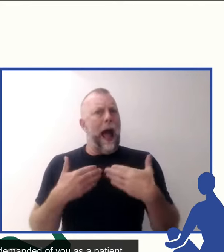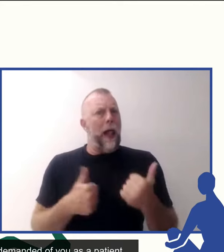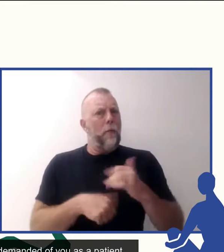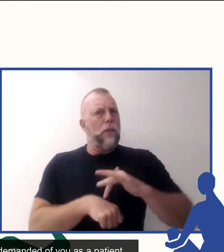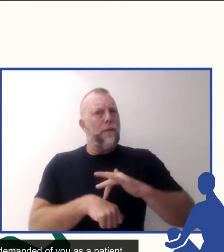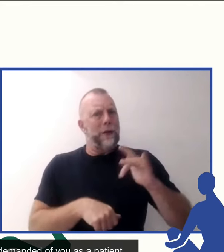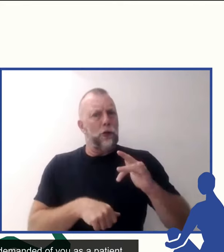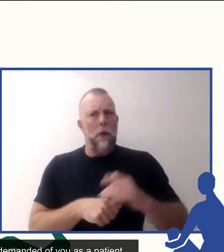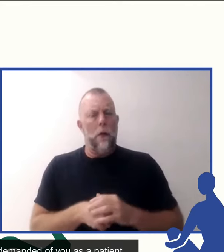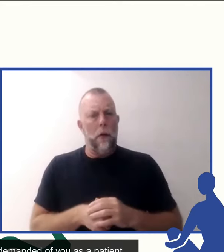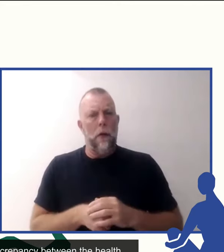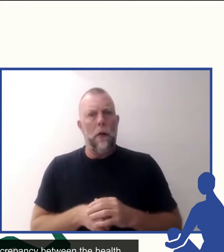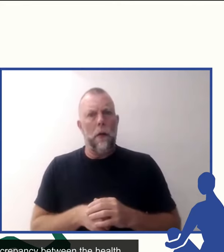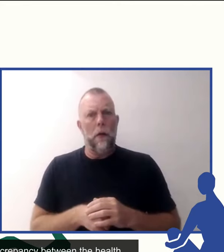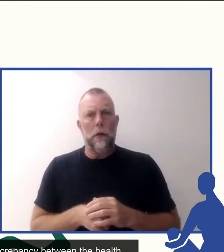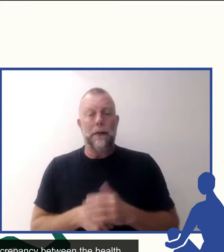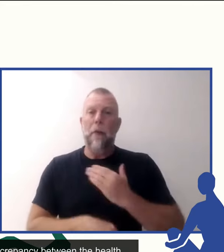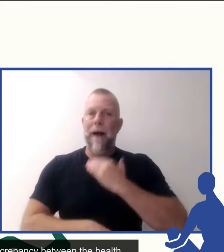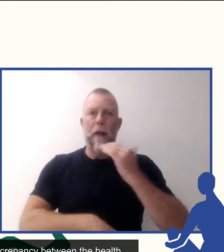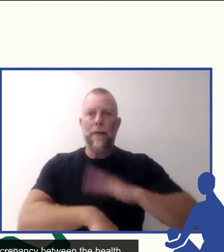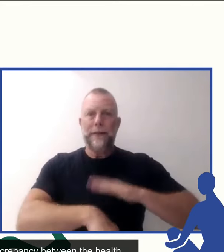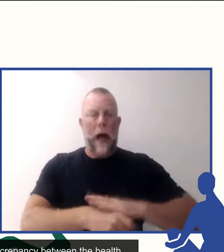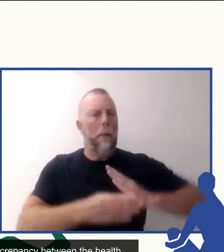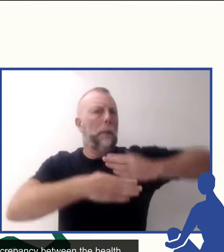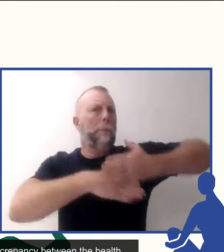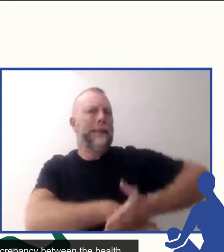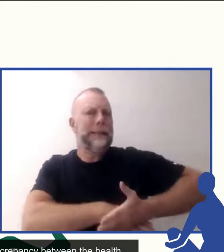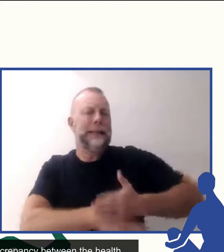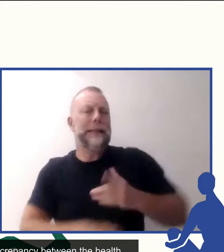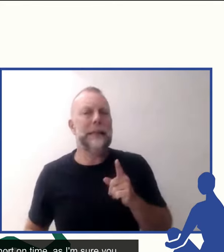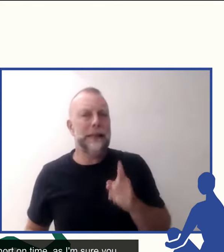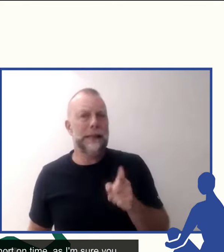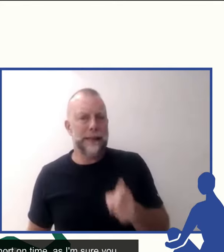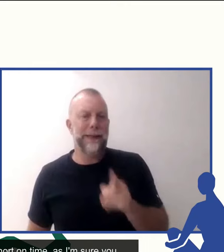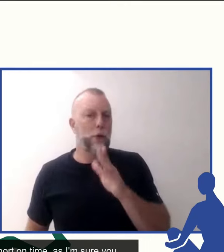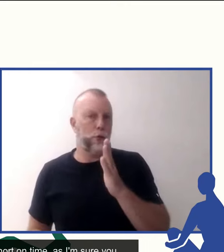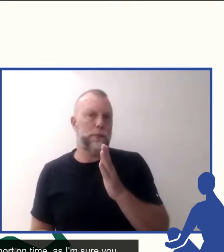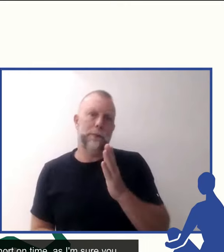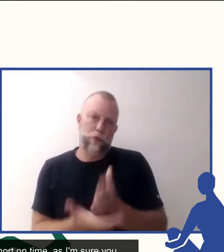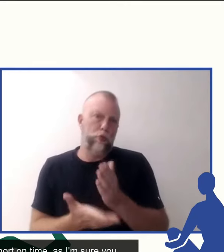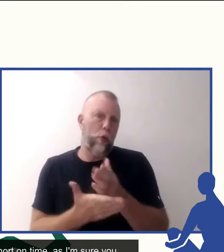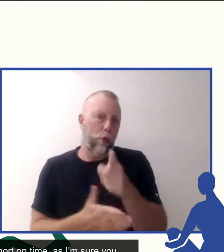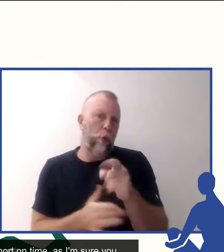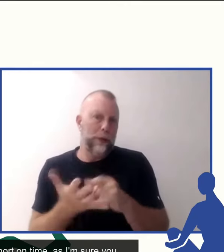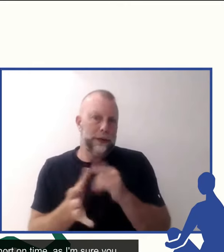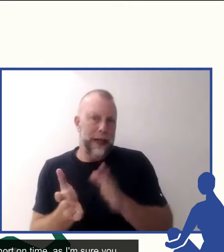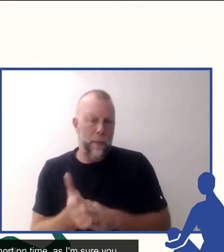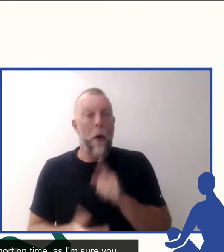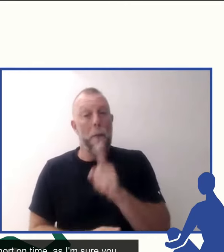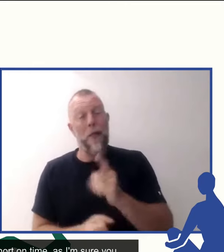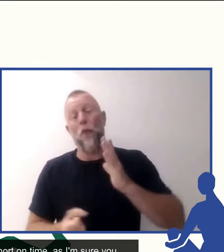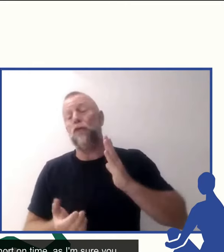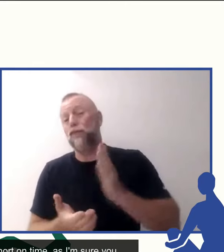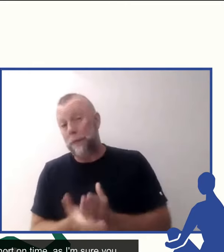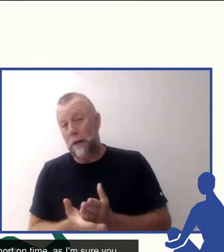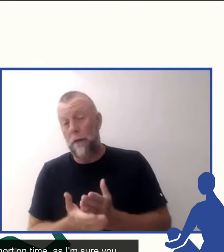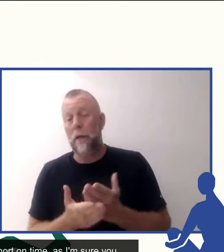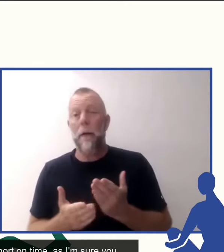very short on time, as I'm sure you and Sam can attest to, the real sense that, you